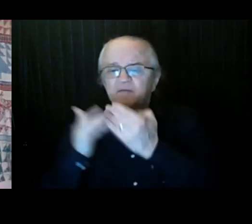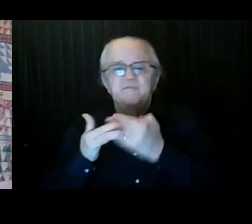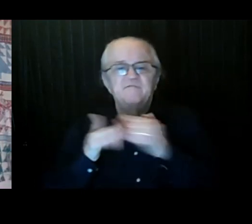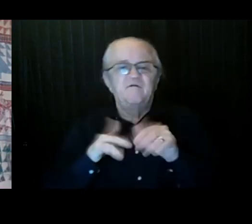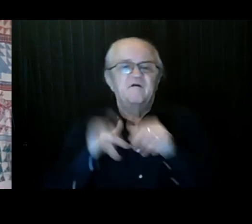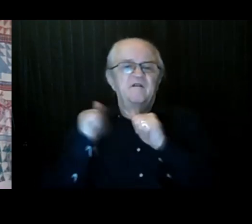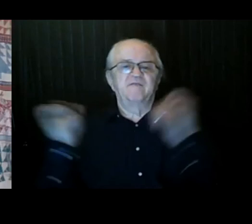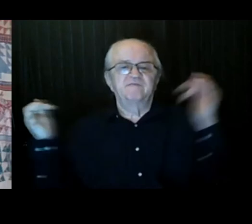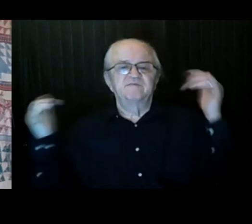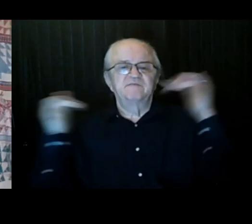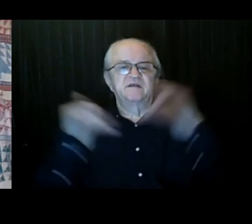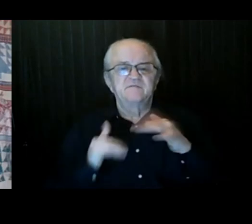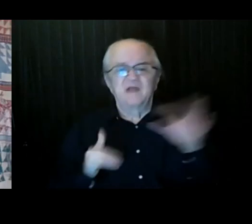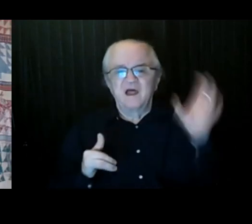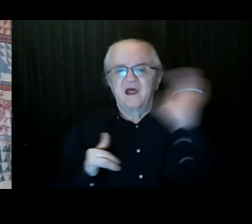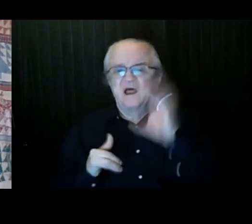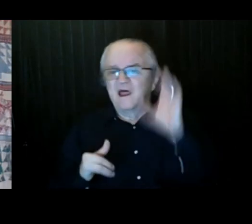everybody.